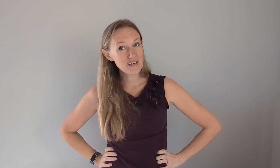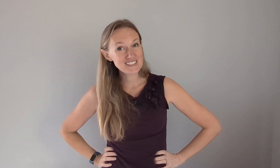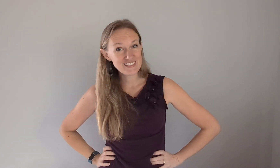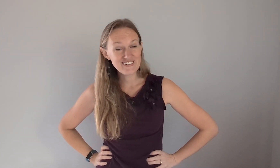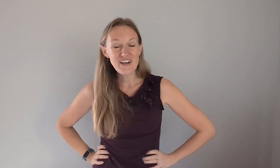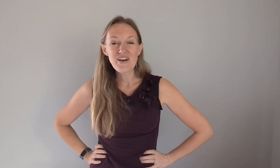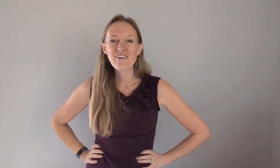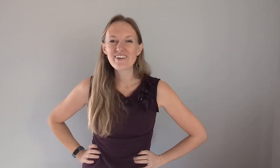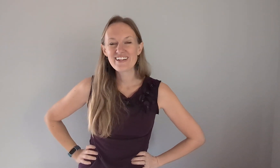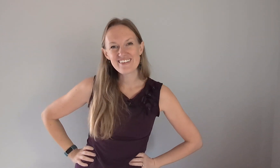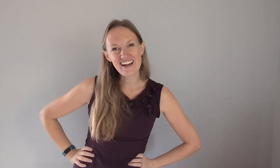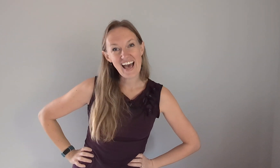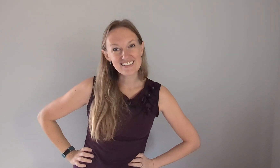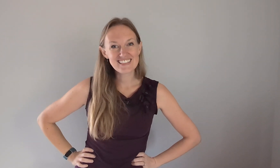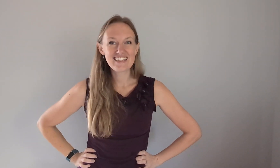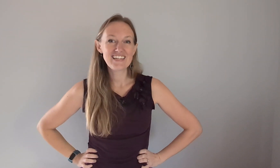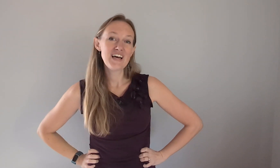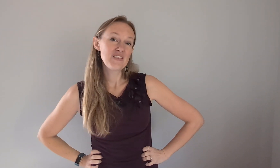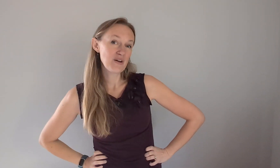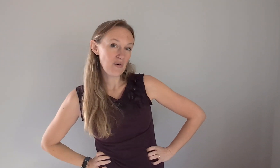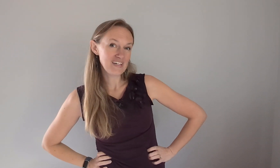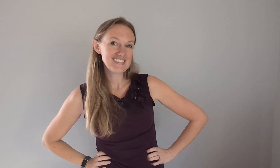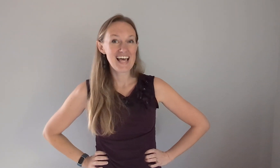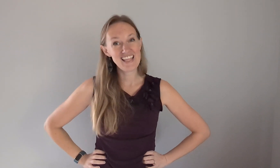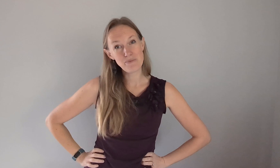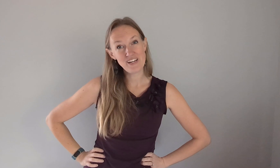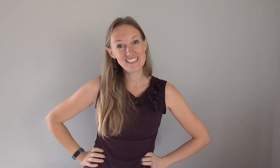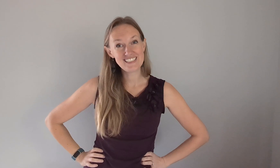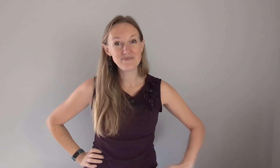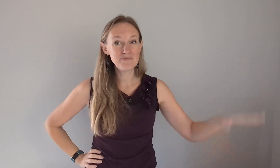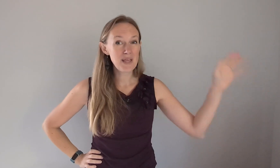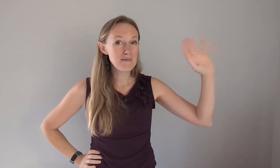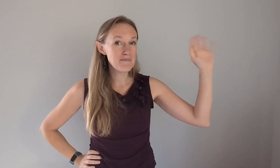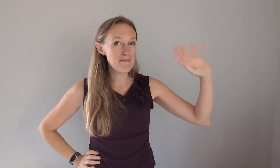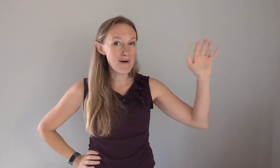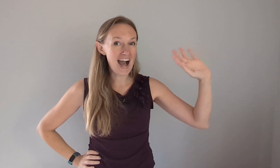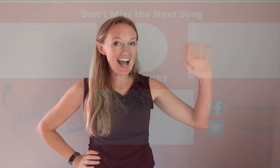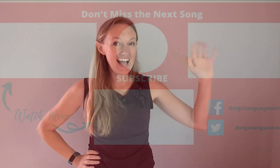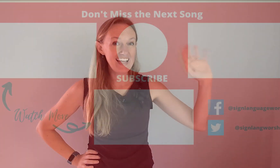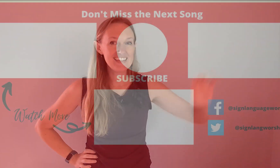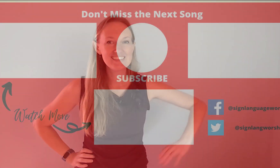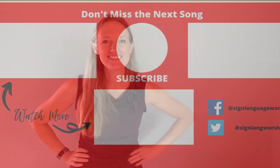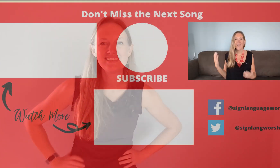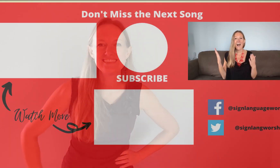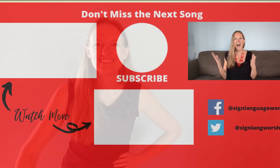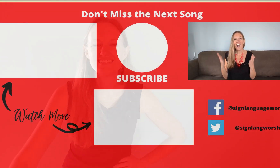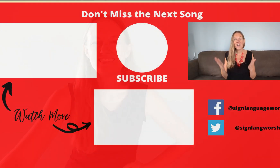part 2, where we're going to learn how to sign the chorus and the bridge. Bye. I